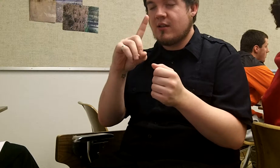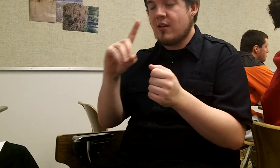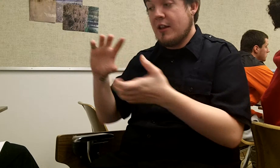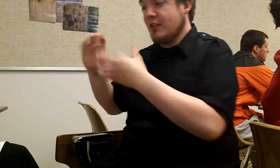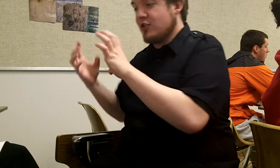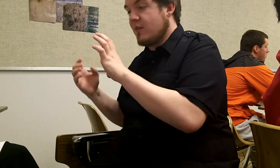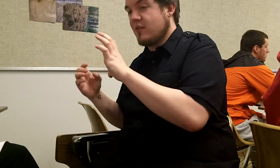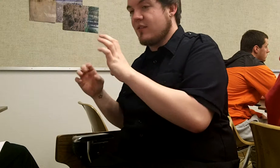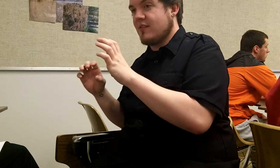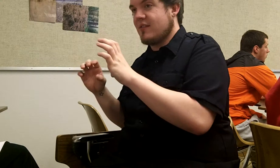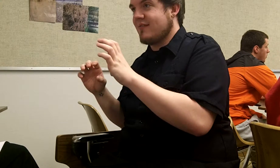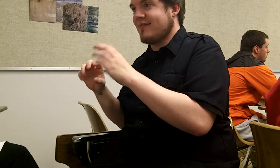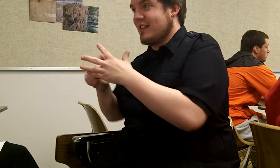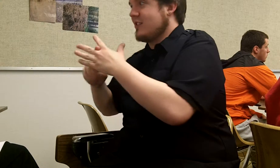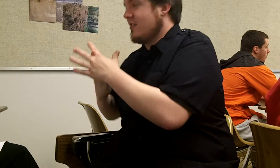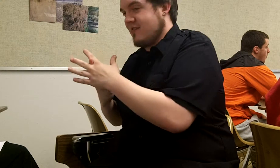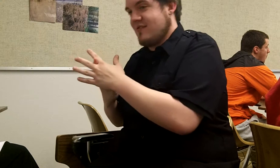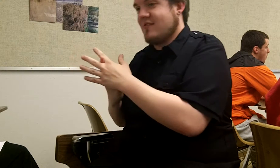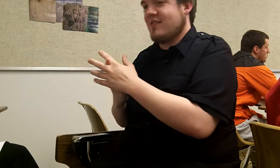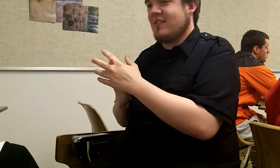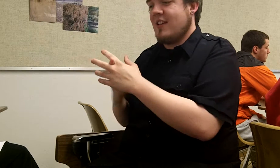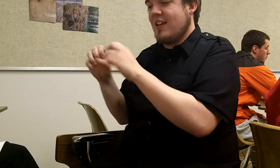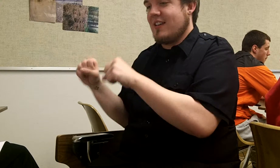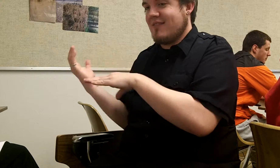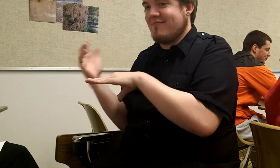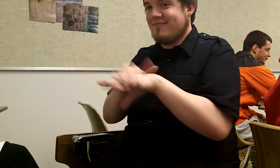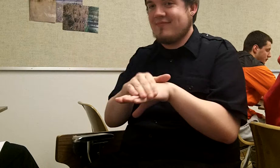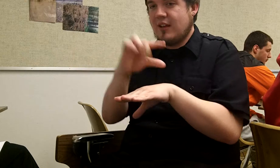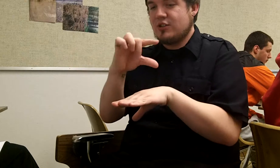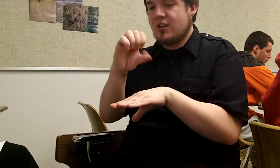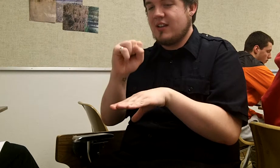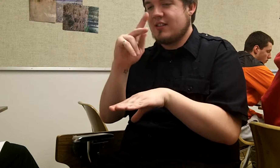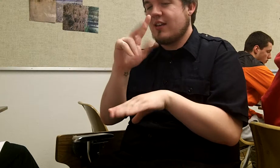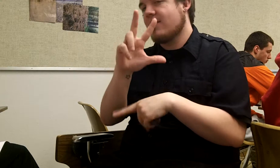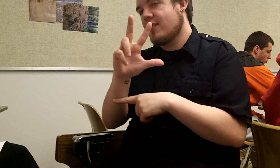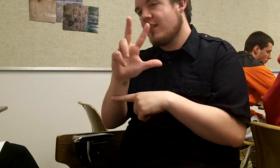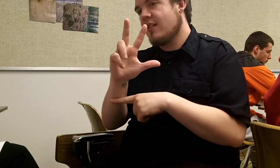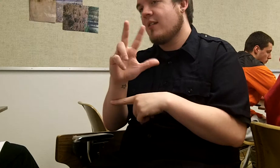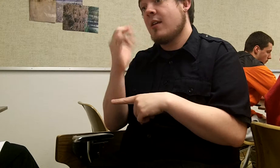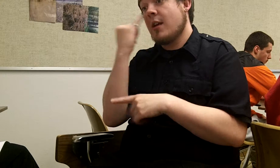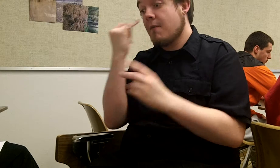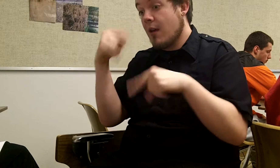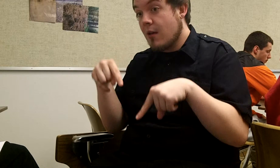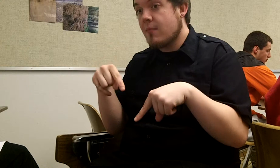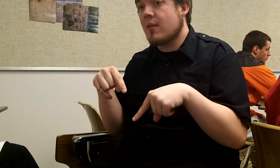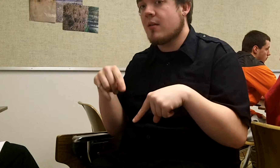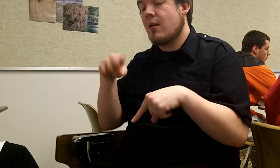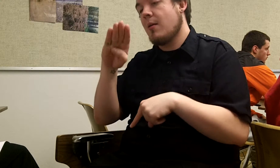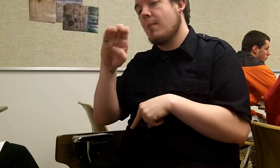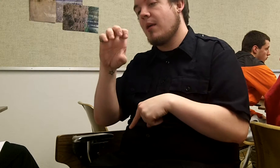marks here. And it can repress GSK3. In that case, beta-catenin can free itself